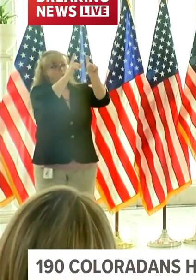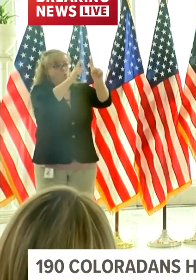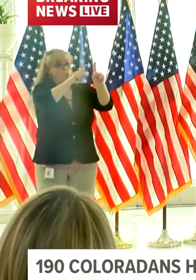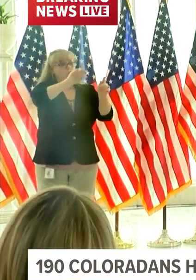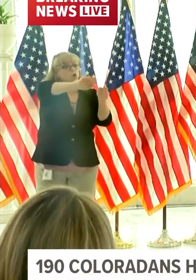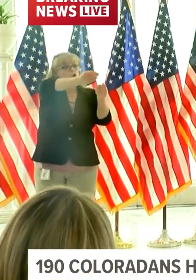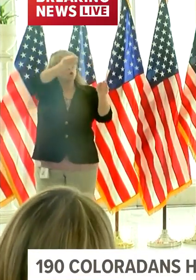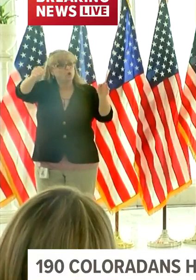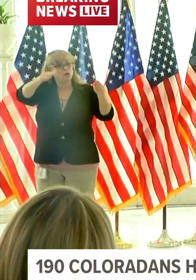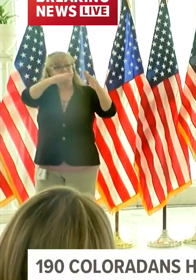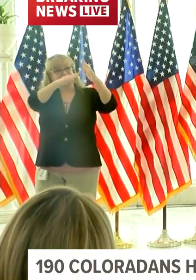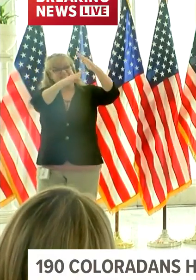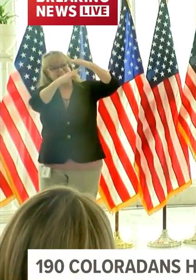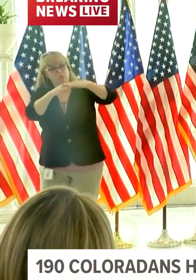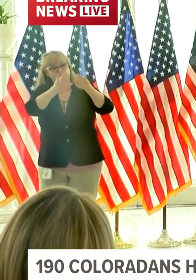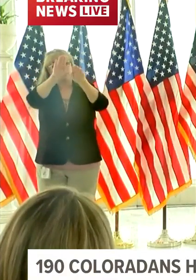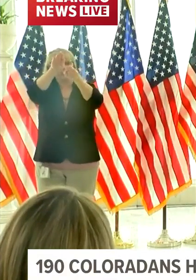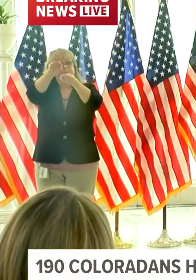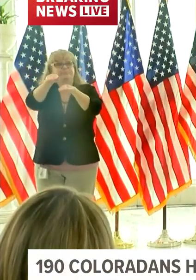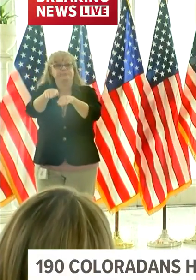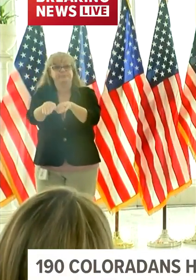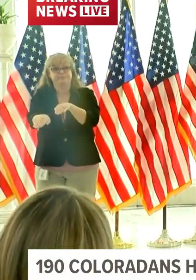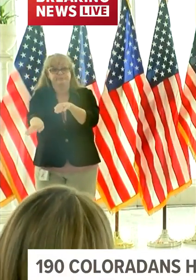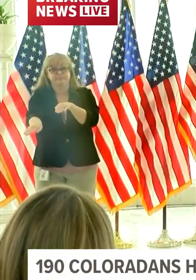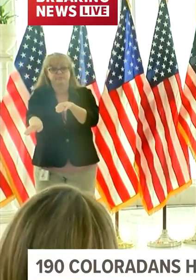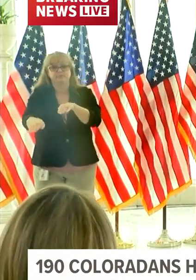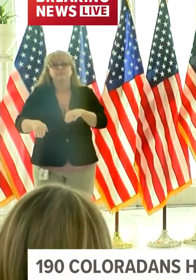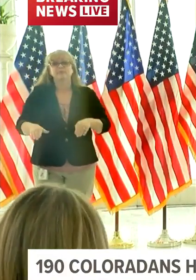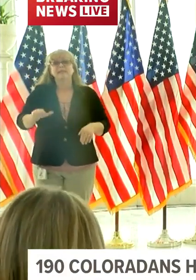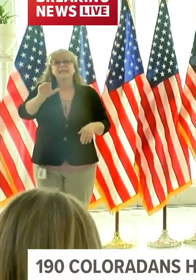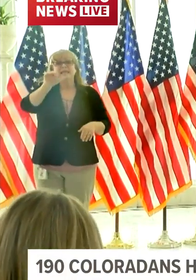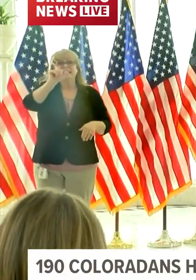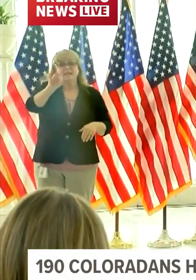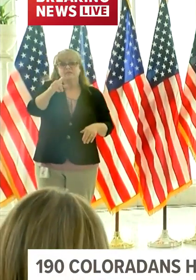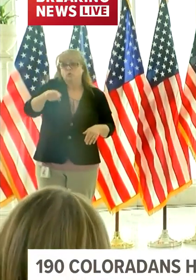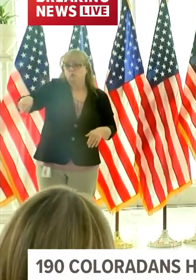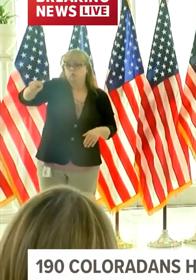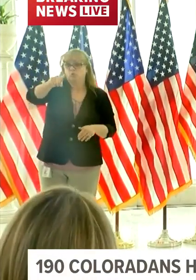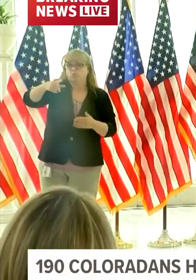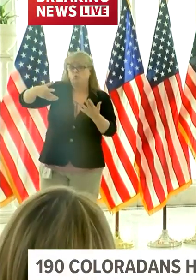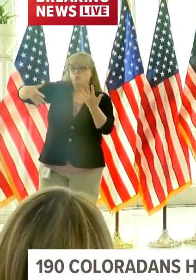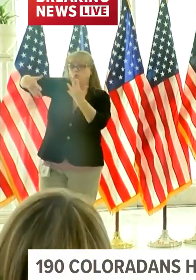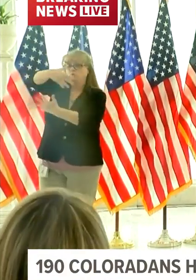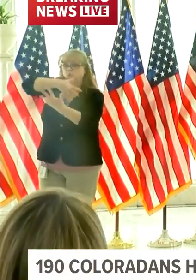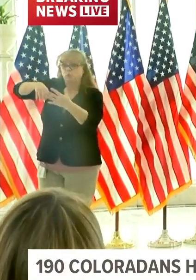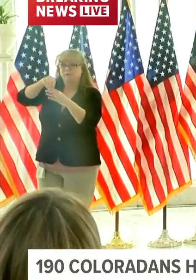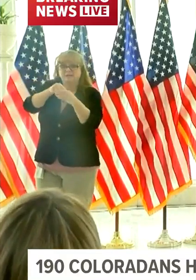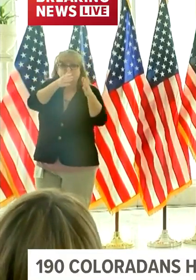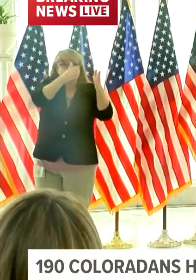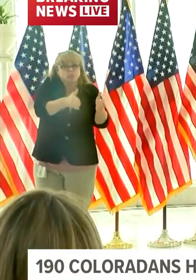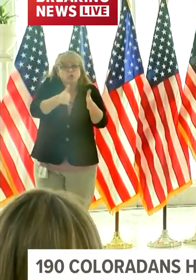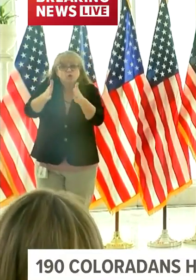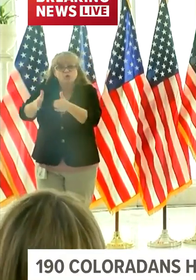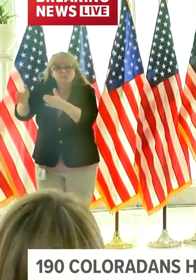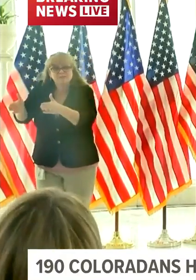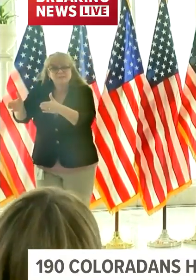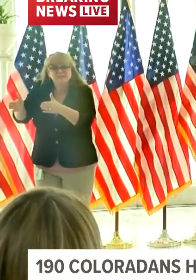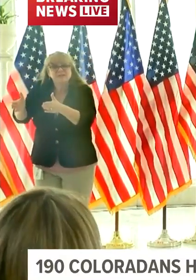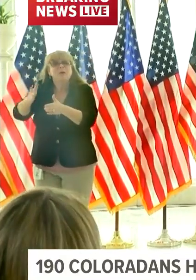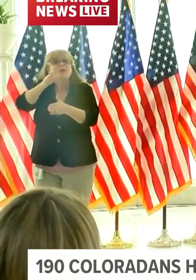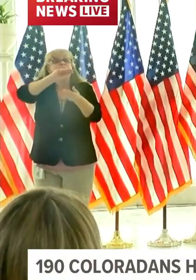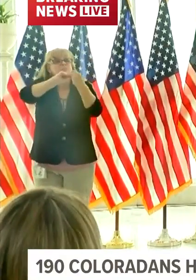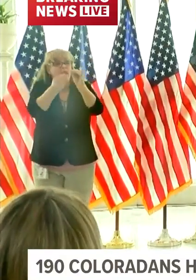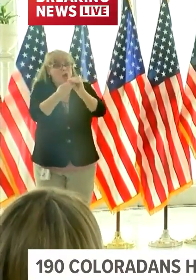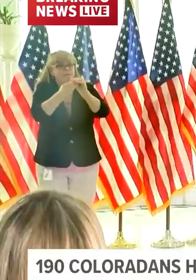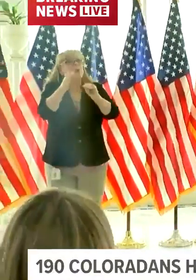and spreading the virus, that date could have to go longer if the deaths continue to pile up. But at this point, based on the data